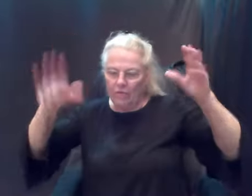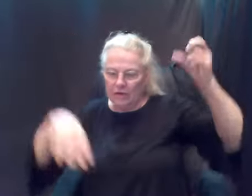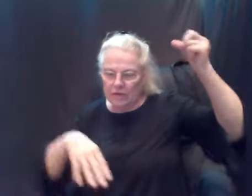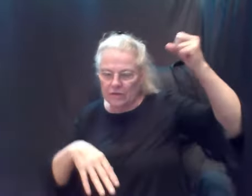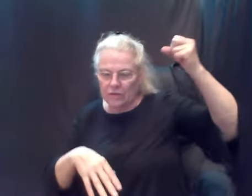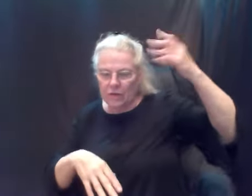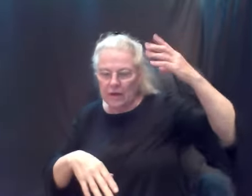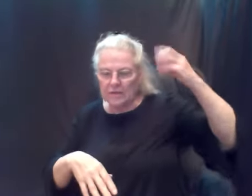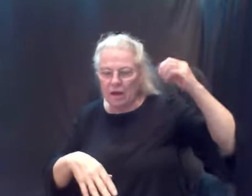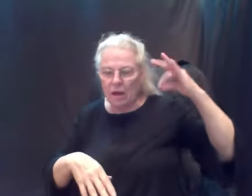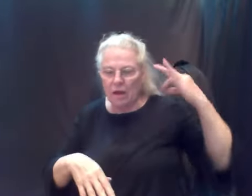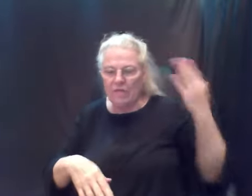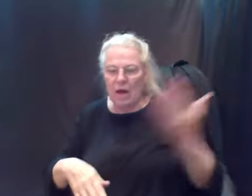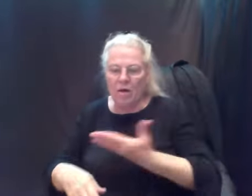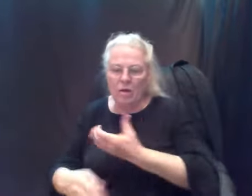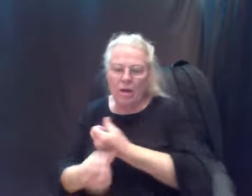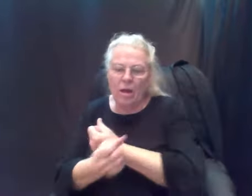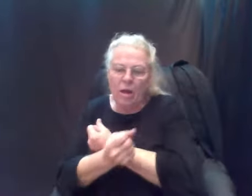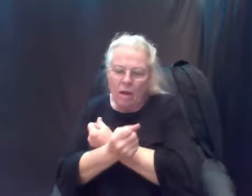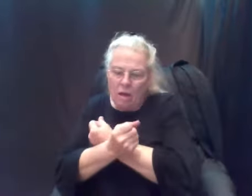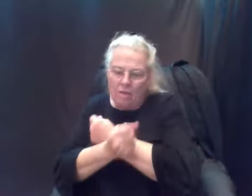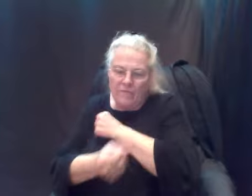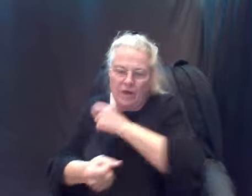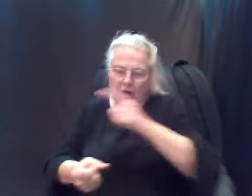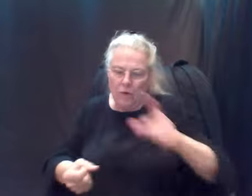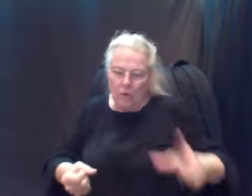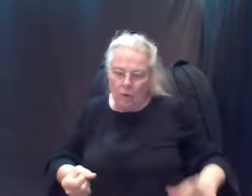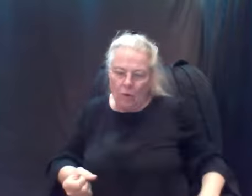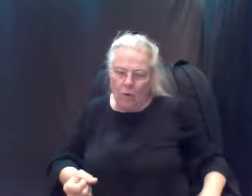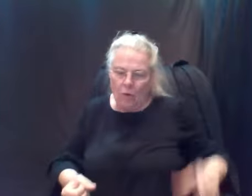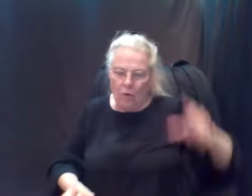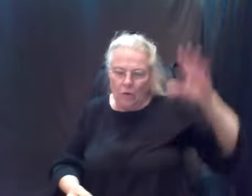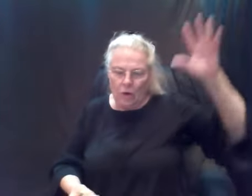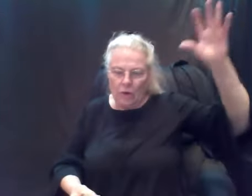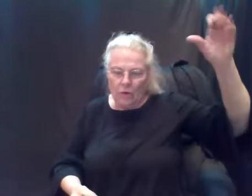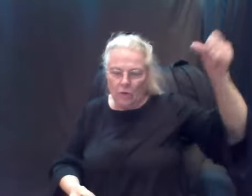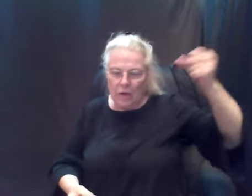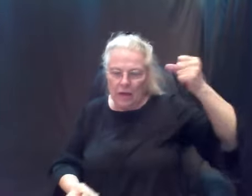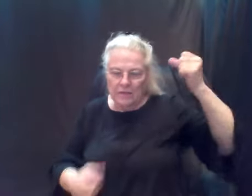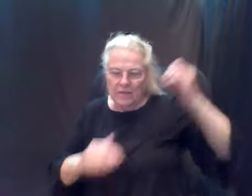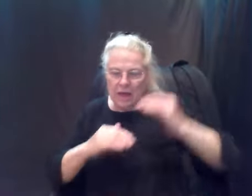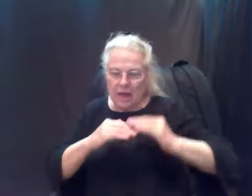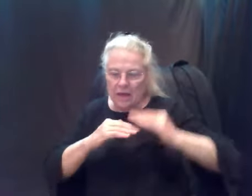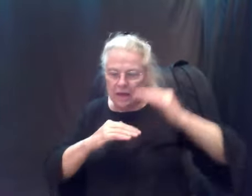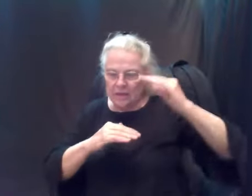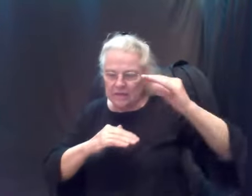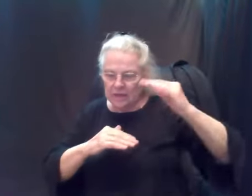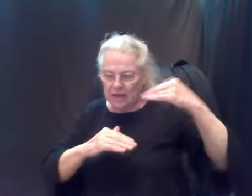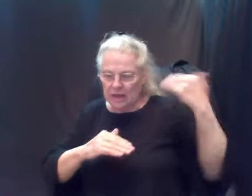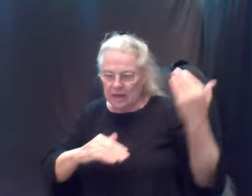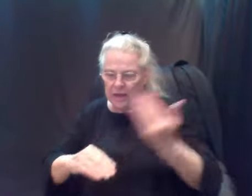Marvelous grace of our loving Lord, grace that exceeds